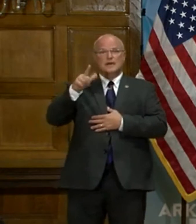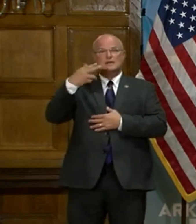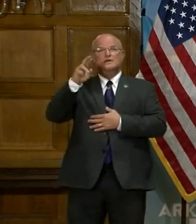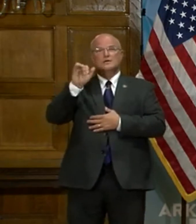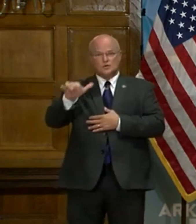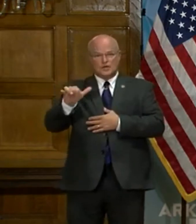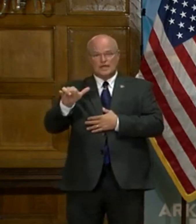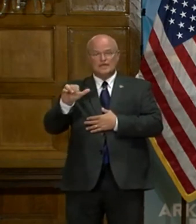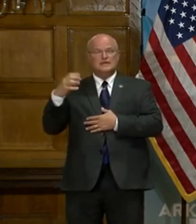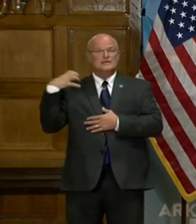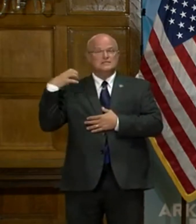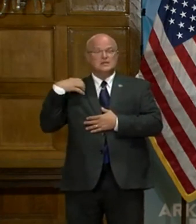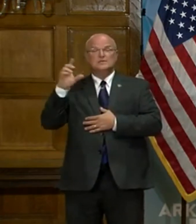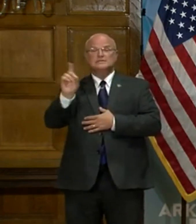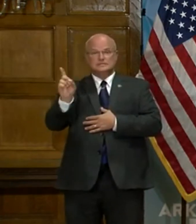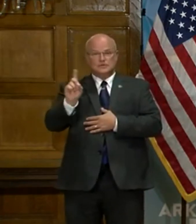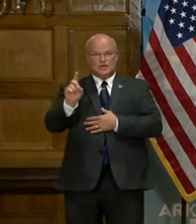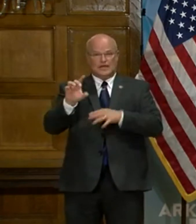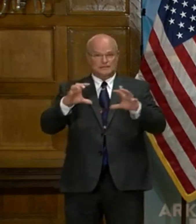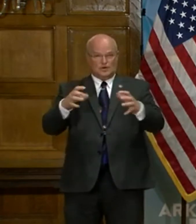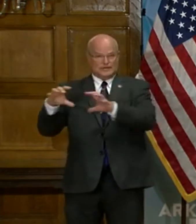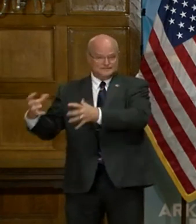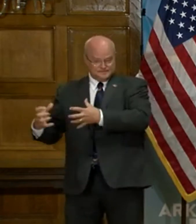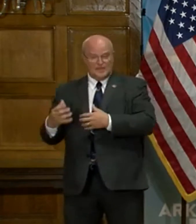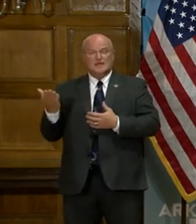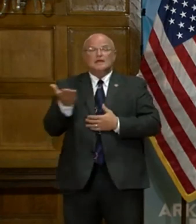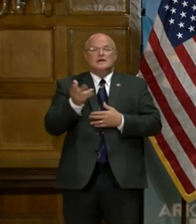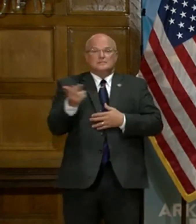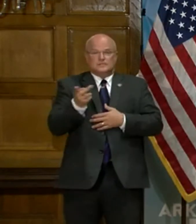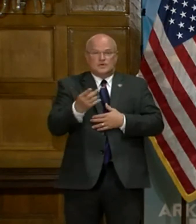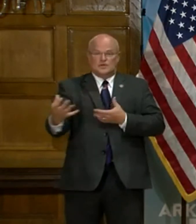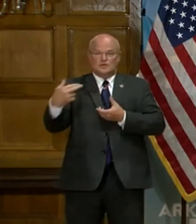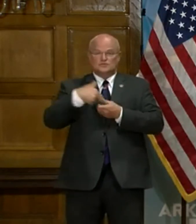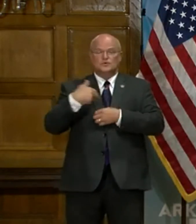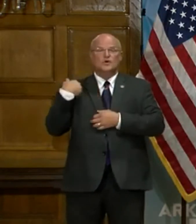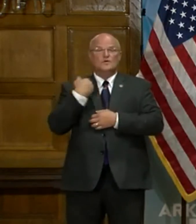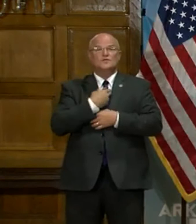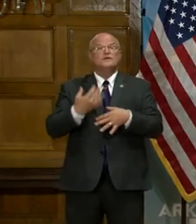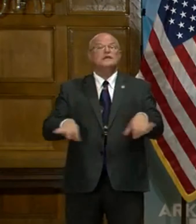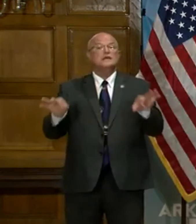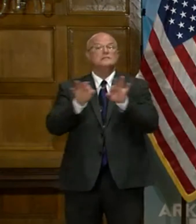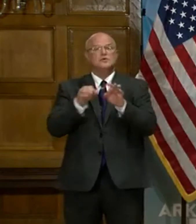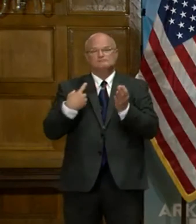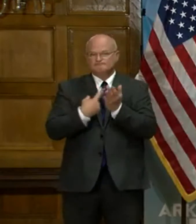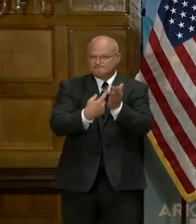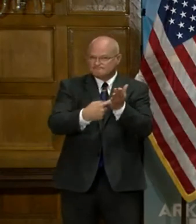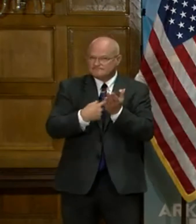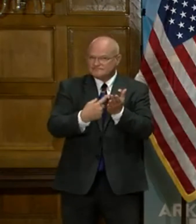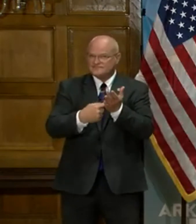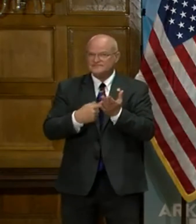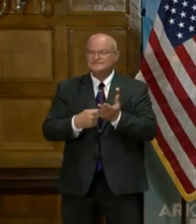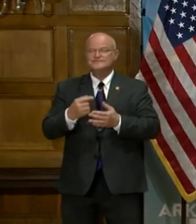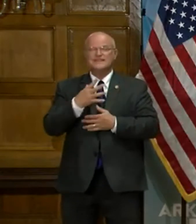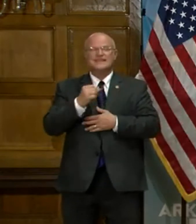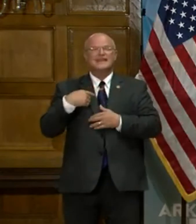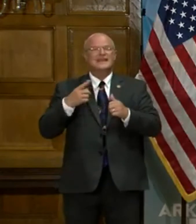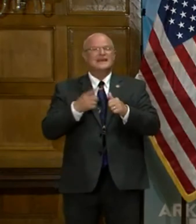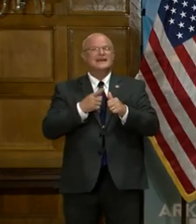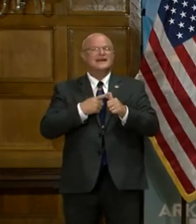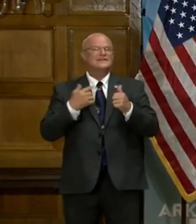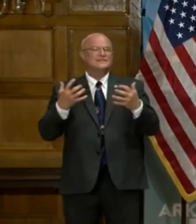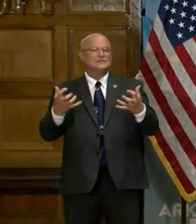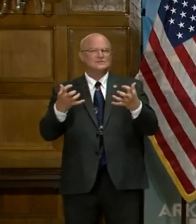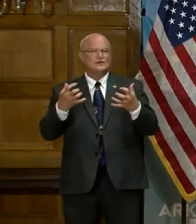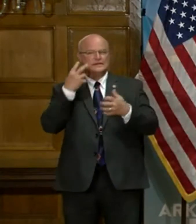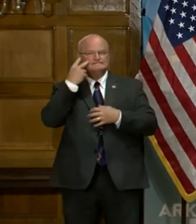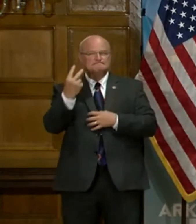Gray, who is chairman of the Democratic Party. They're here to join me for an important discussion. And I first want